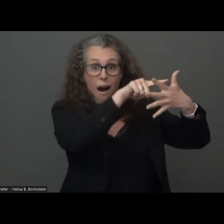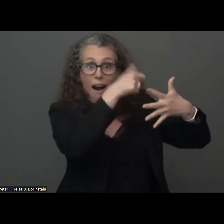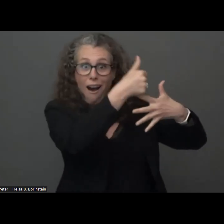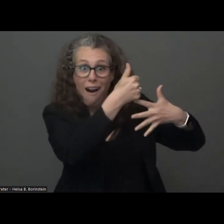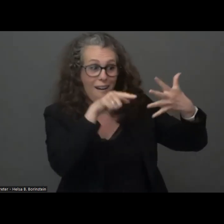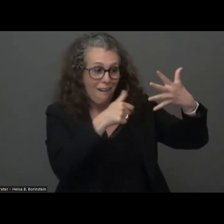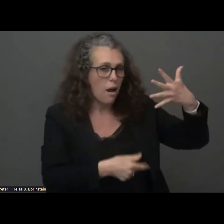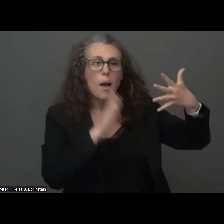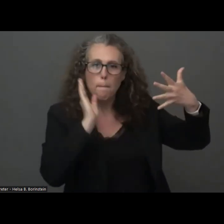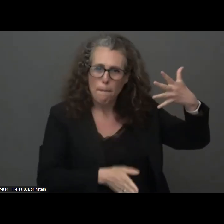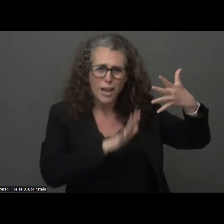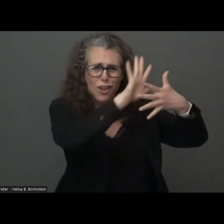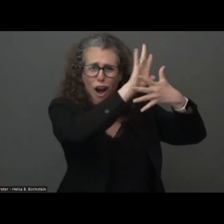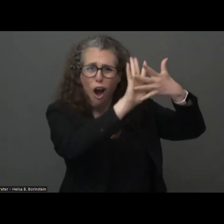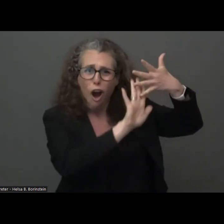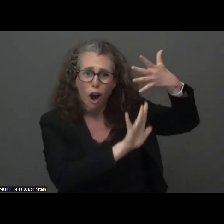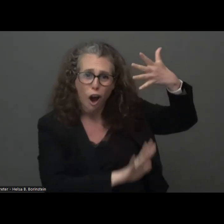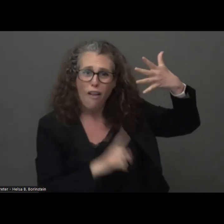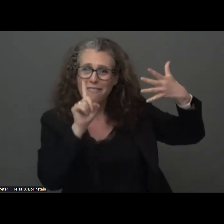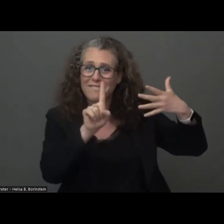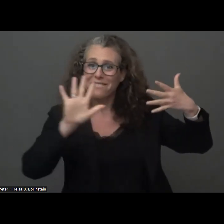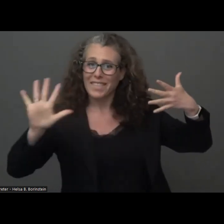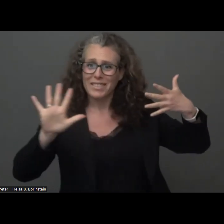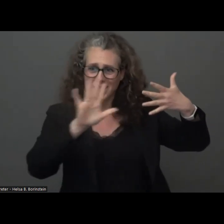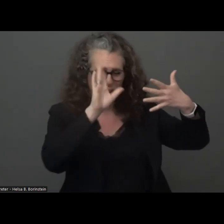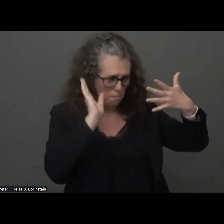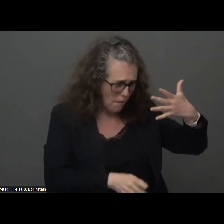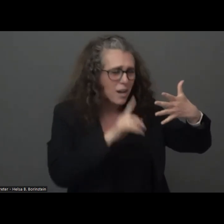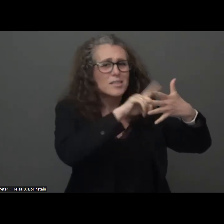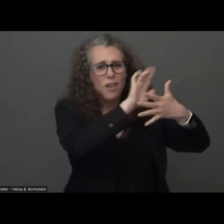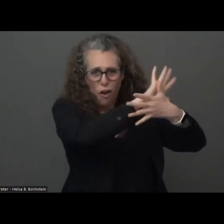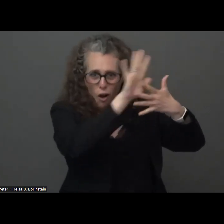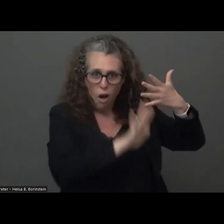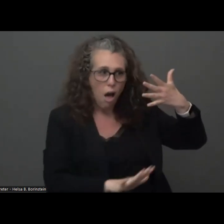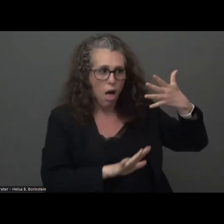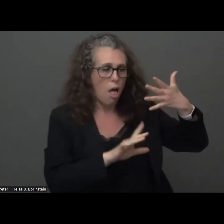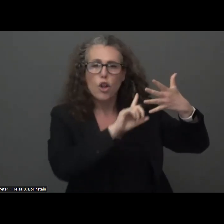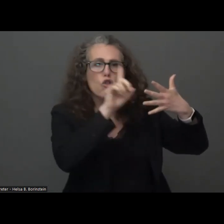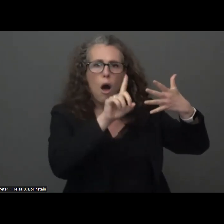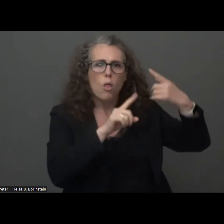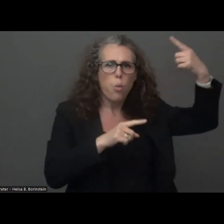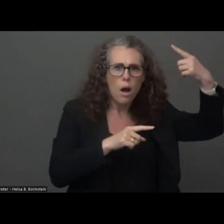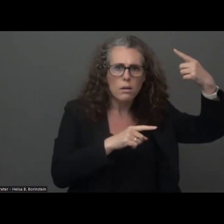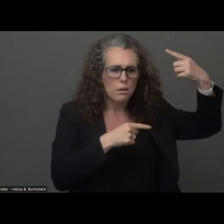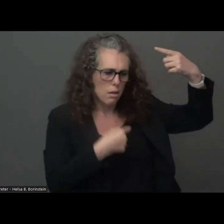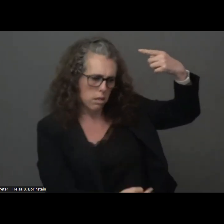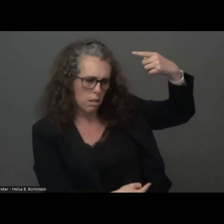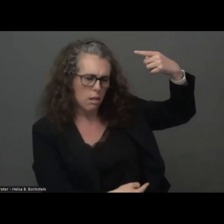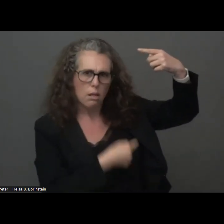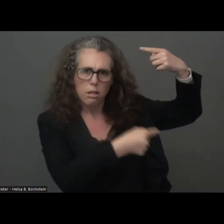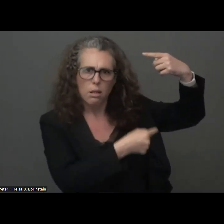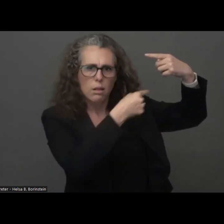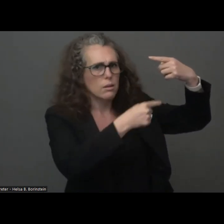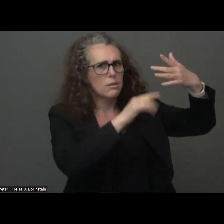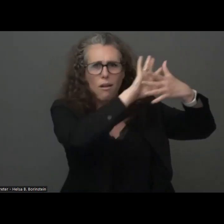creating policy, through technical departments outlining guidance and processes, all the way through to colleagues implementing and